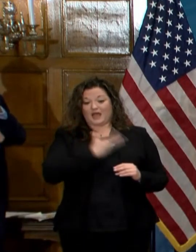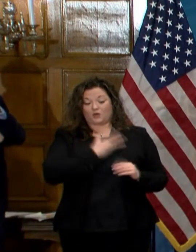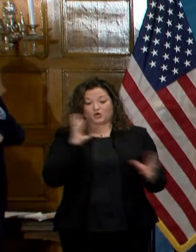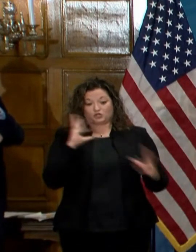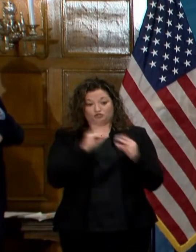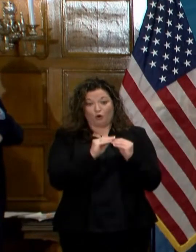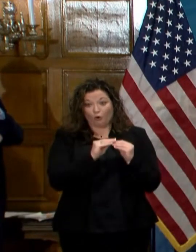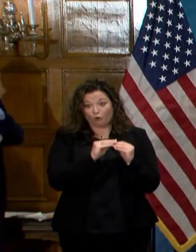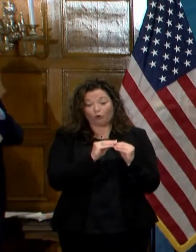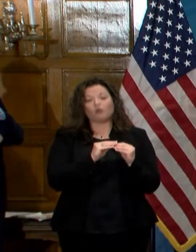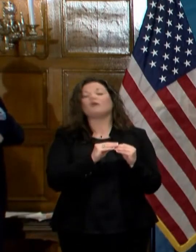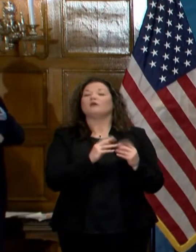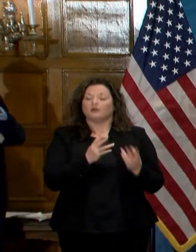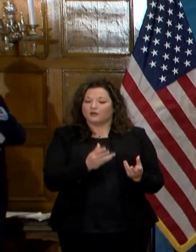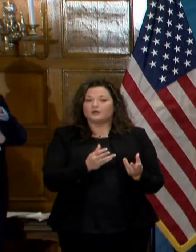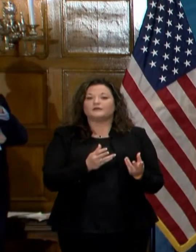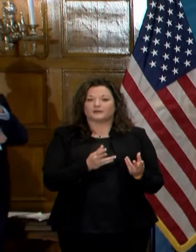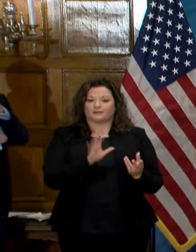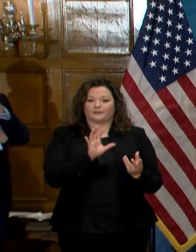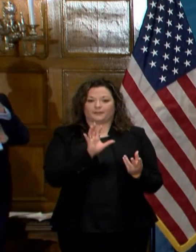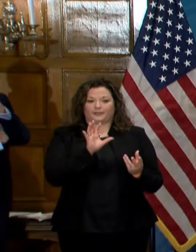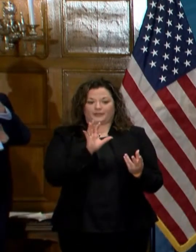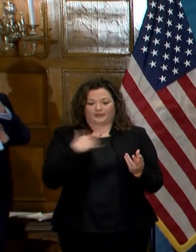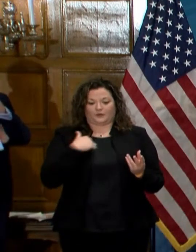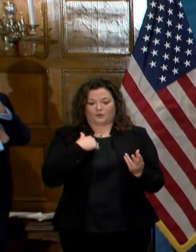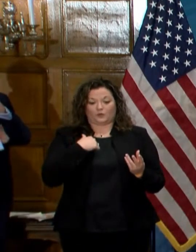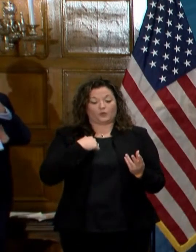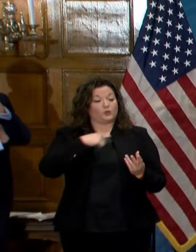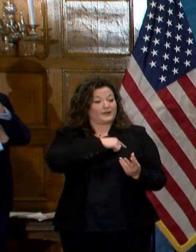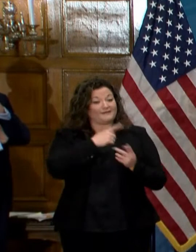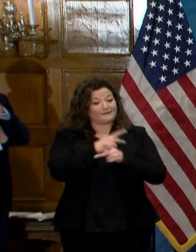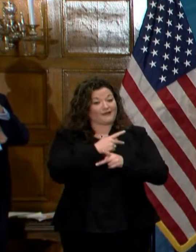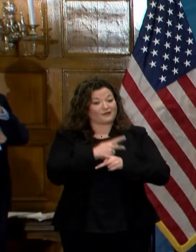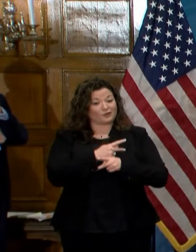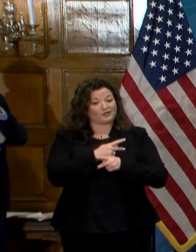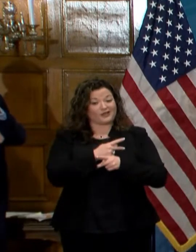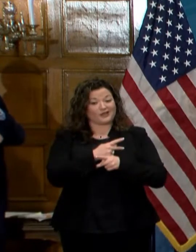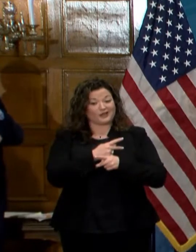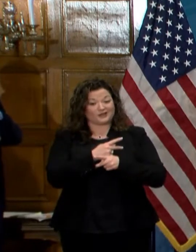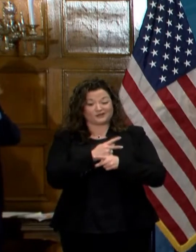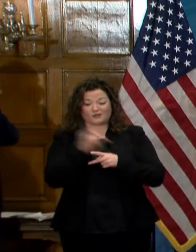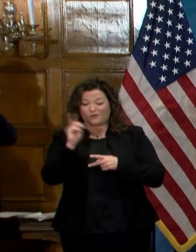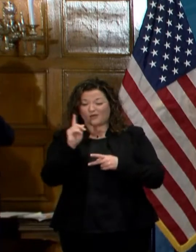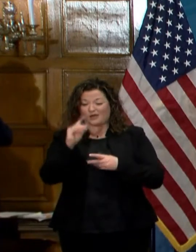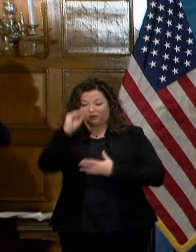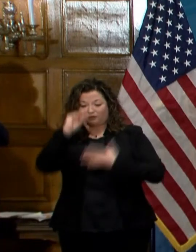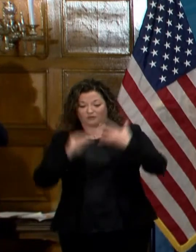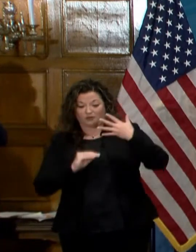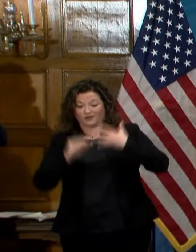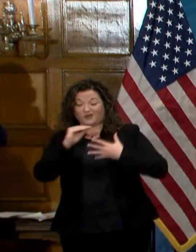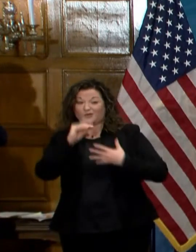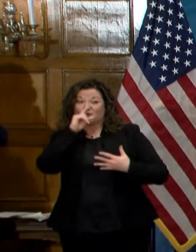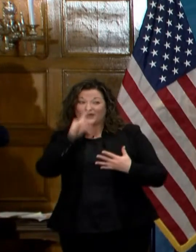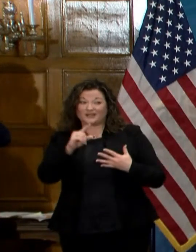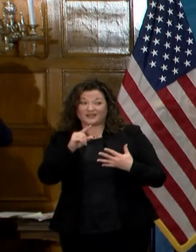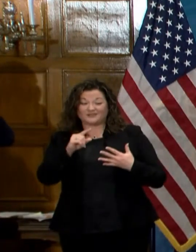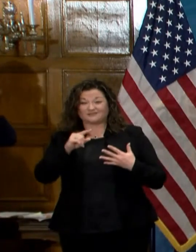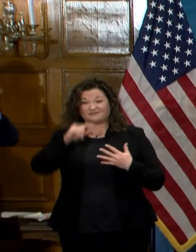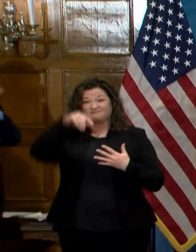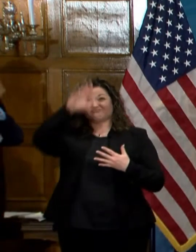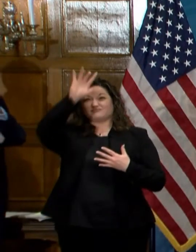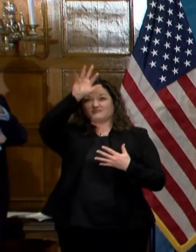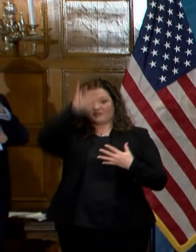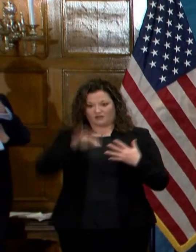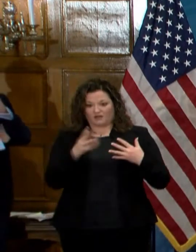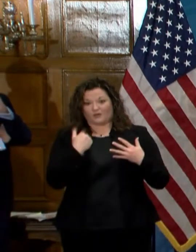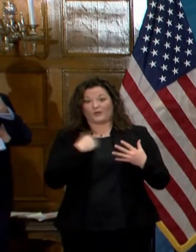to the state. We had that, when we calculated where we would fall in that column, we are 14th from the top.